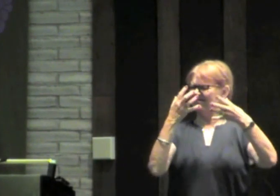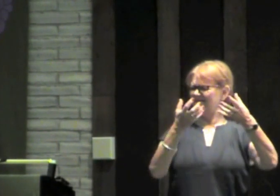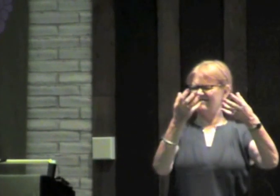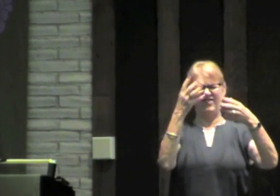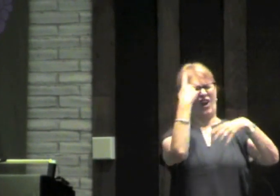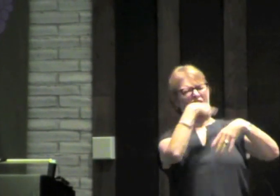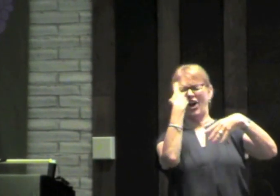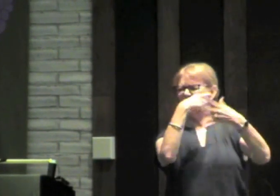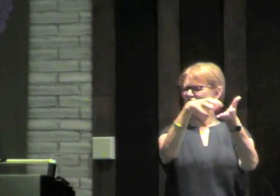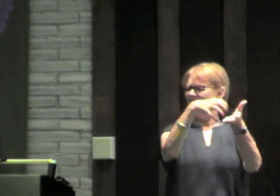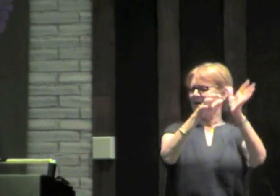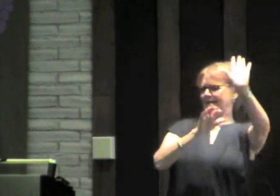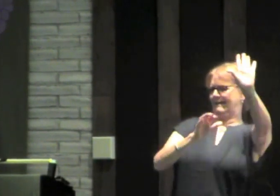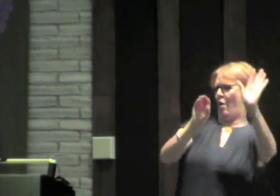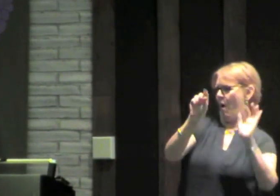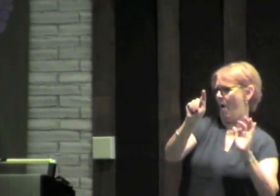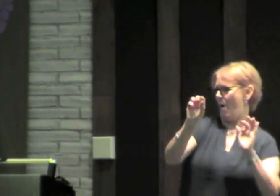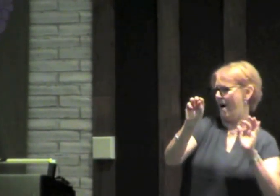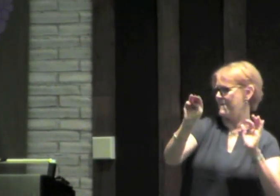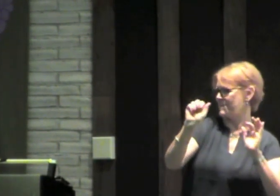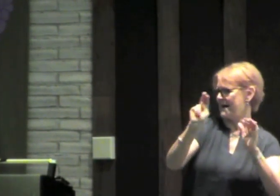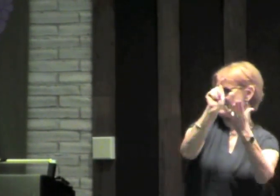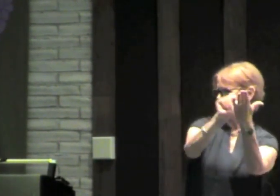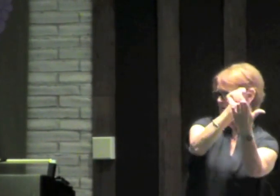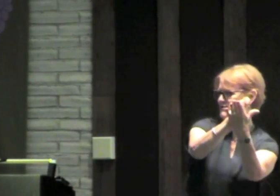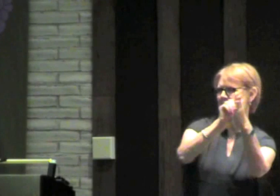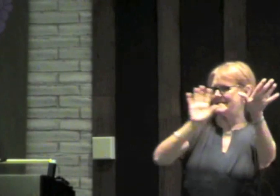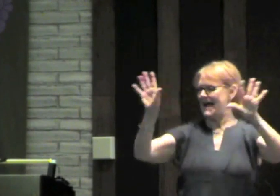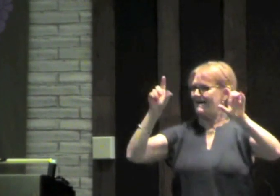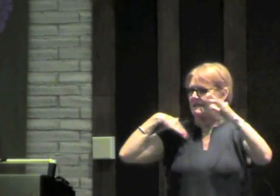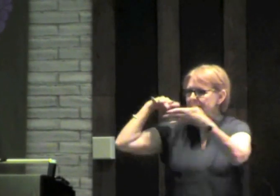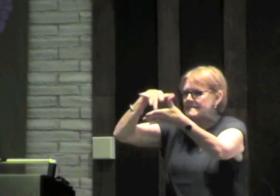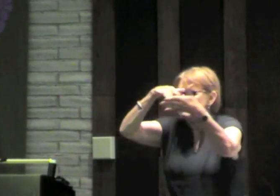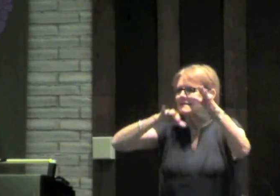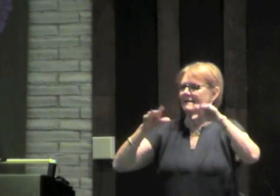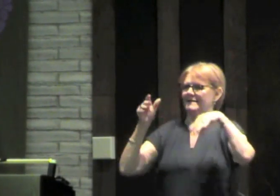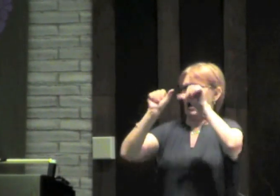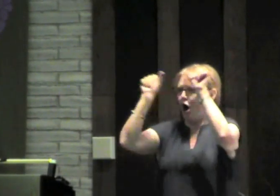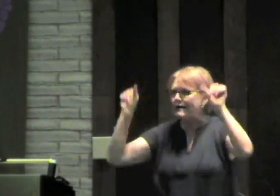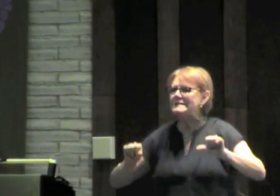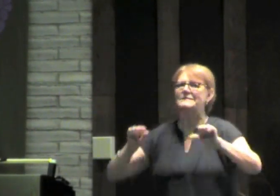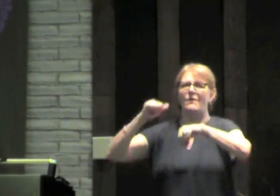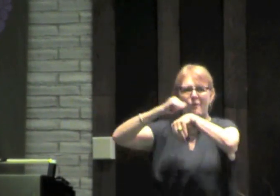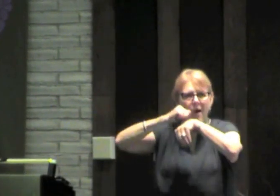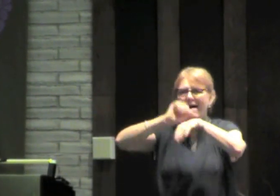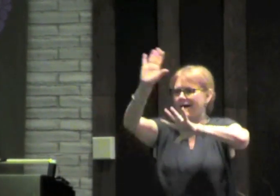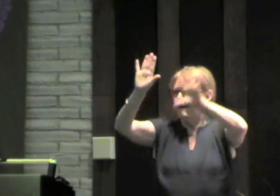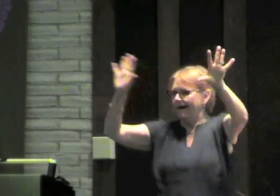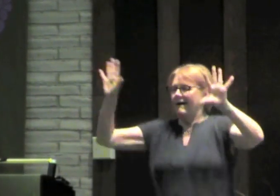of confusion going around because some of the areas were Roman and some were Ottoman, and I kind of got a little bit confused about which